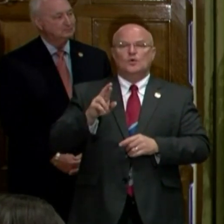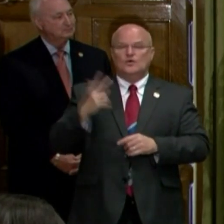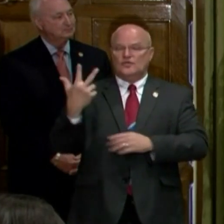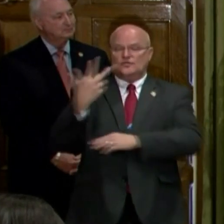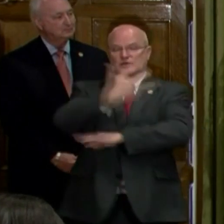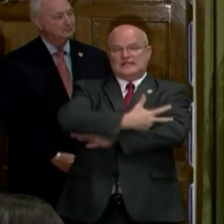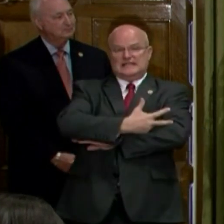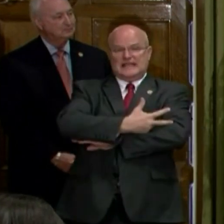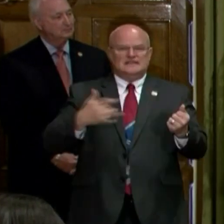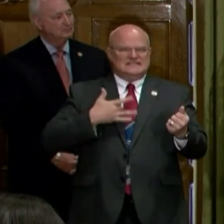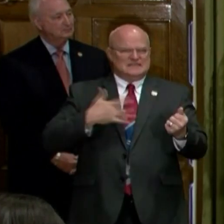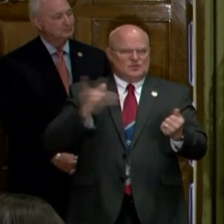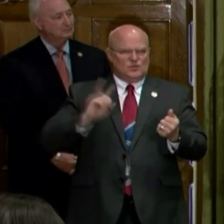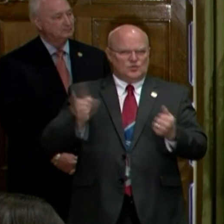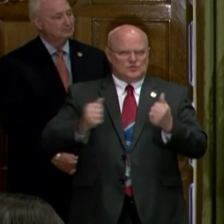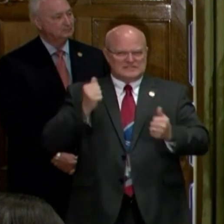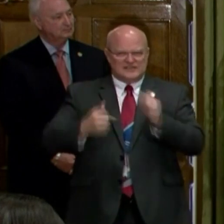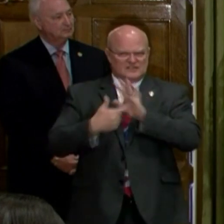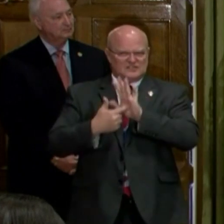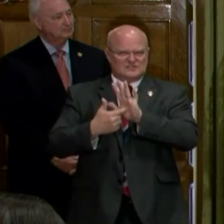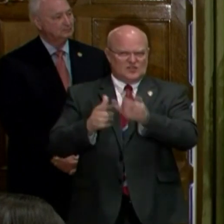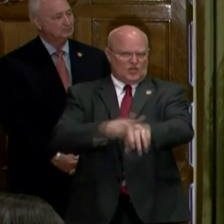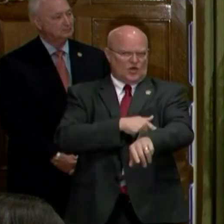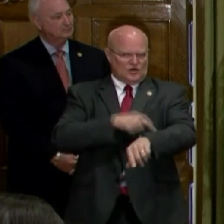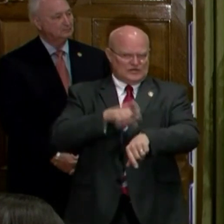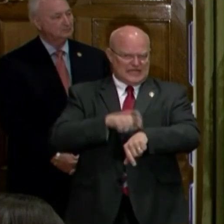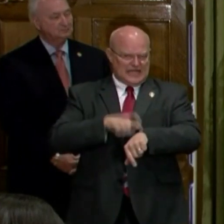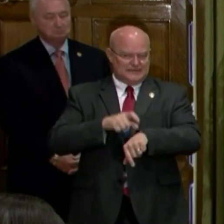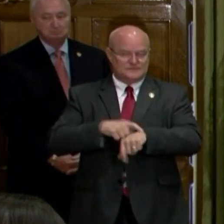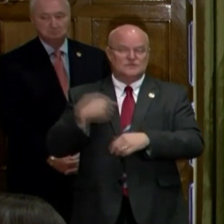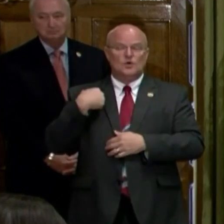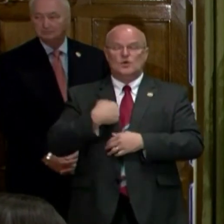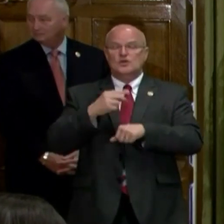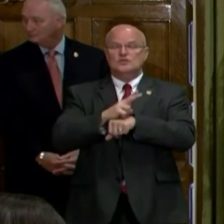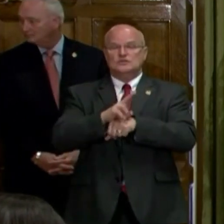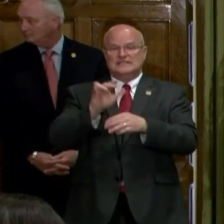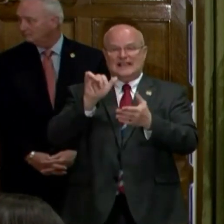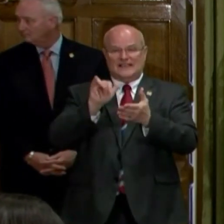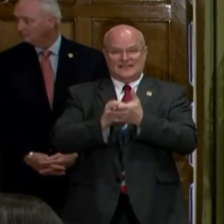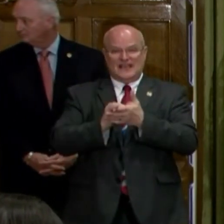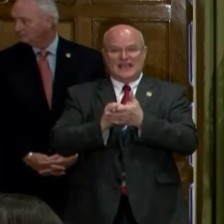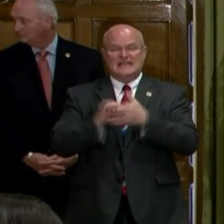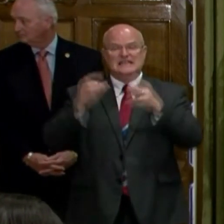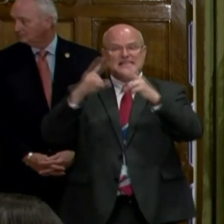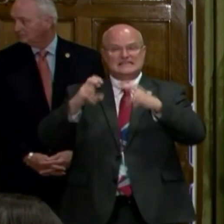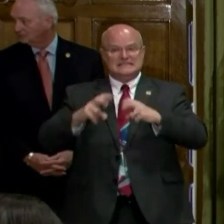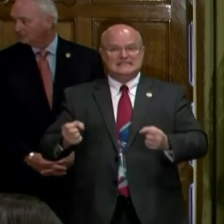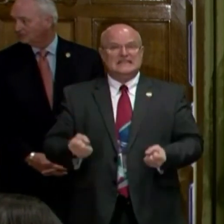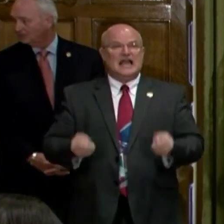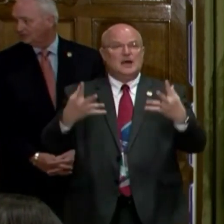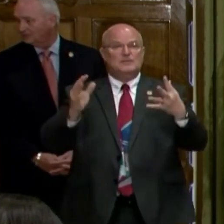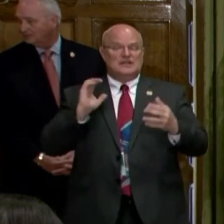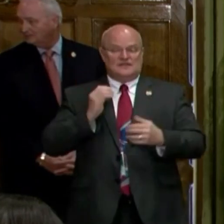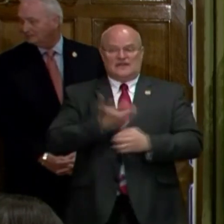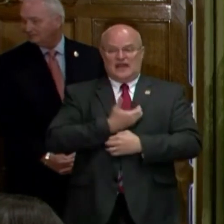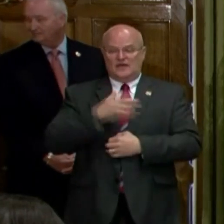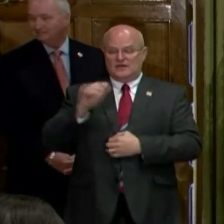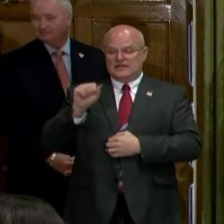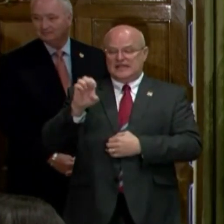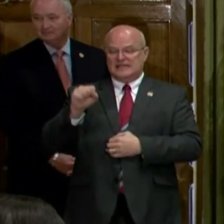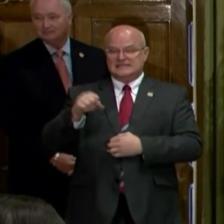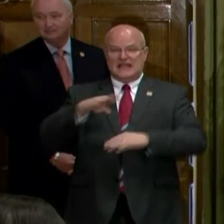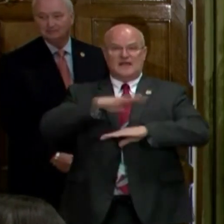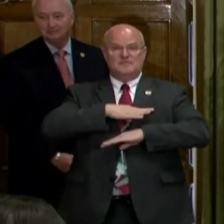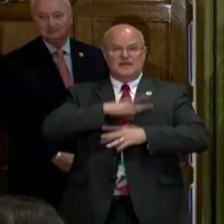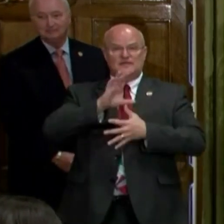3 days since there is a longer period of time. And so we're using that in assessing how many of our cases have met